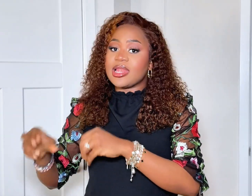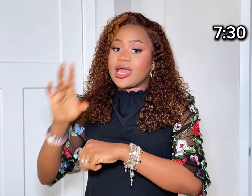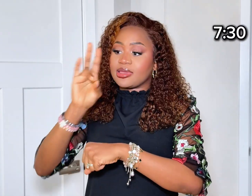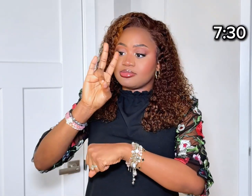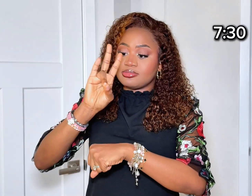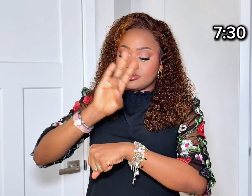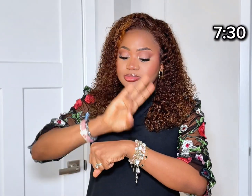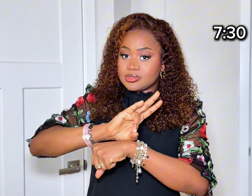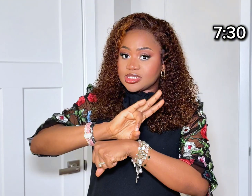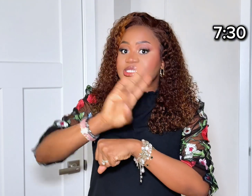like